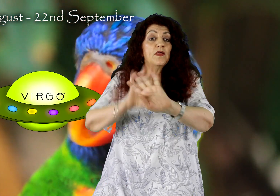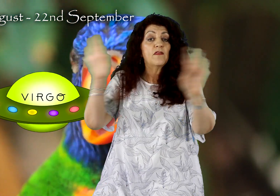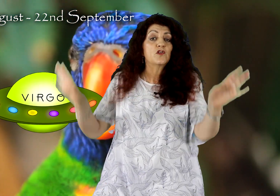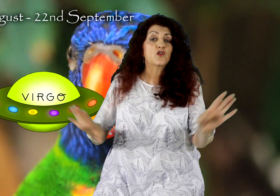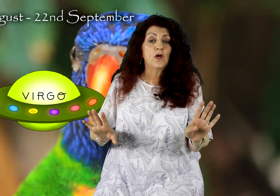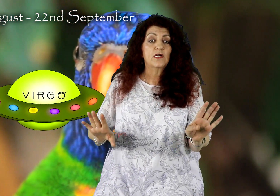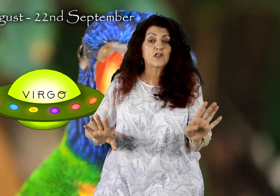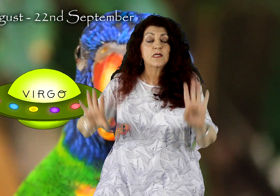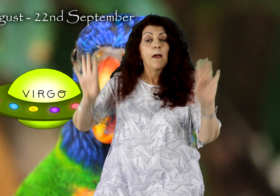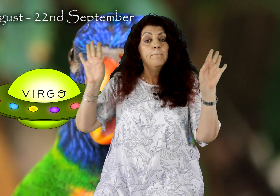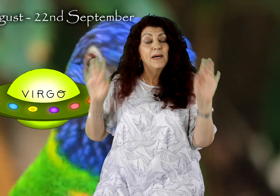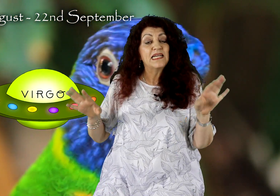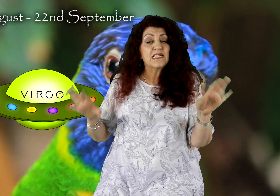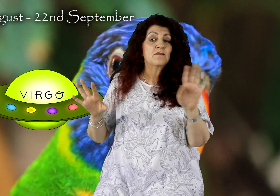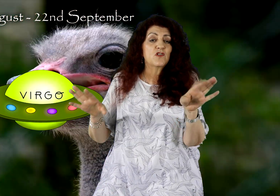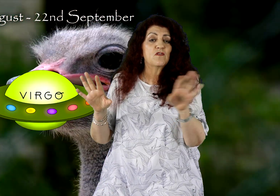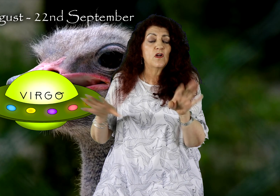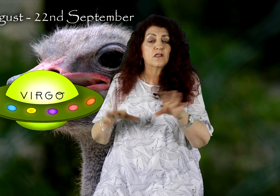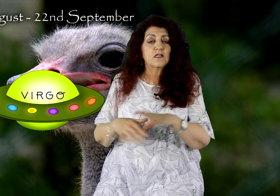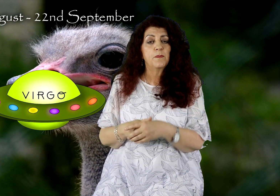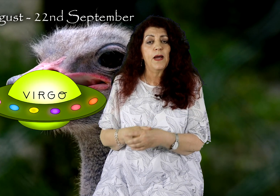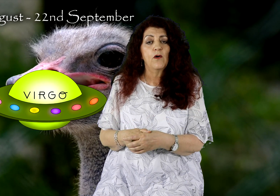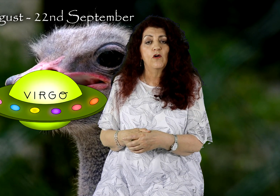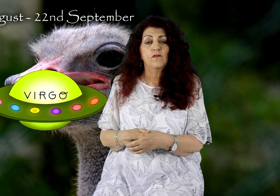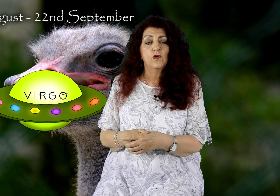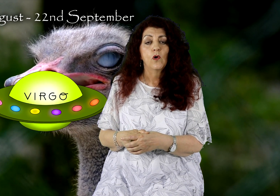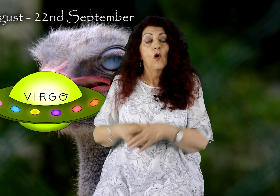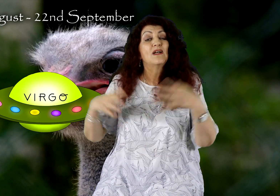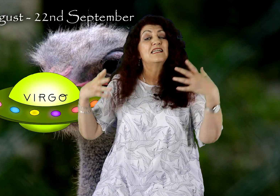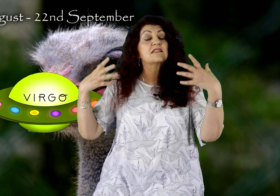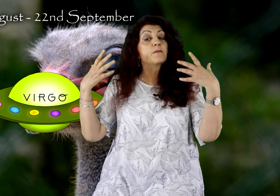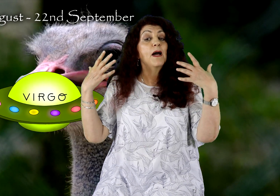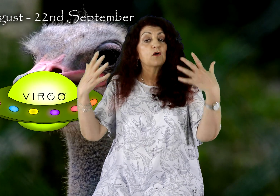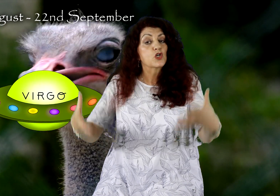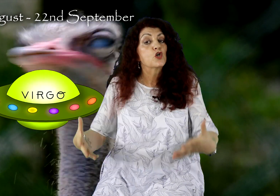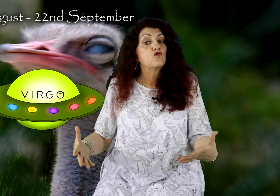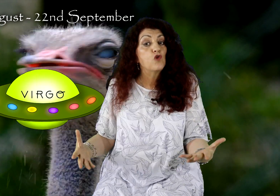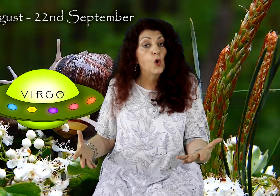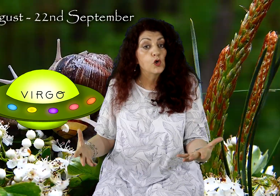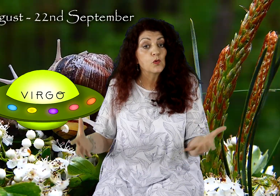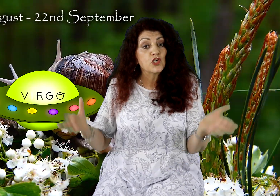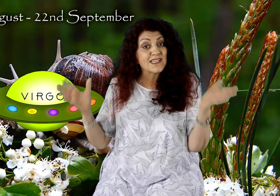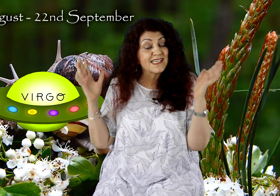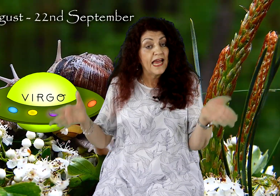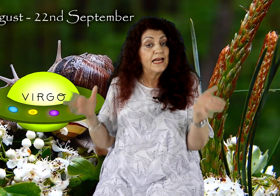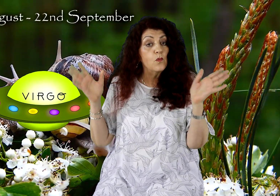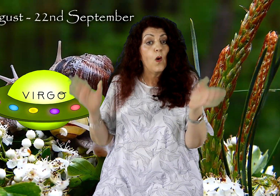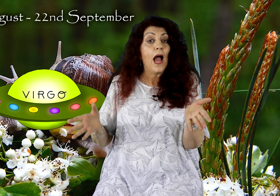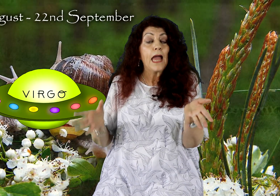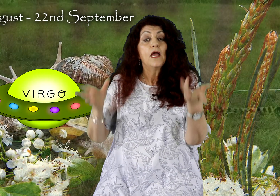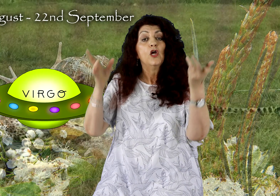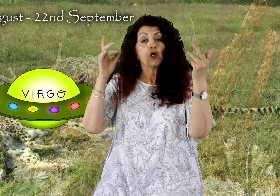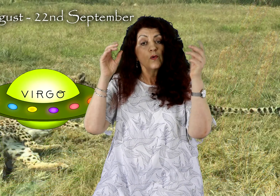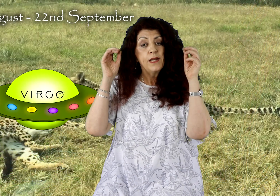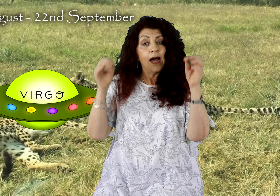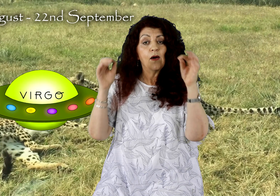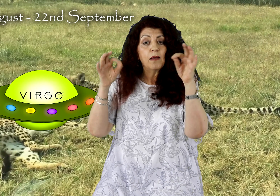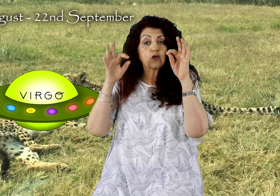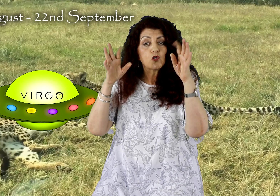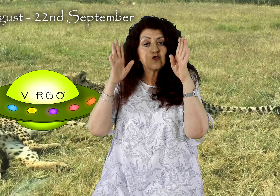other distractions. Money seems to have lost its power over you, or at least its power to control you, which is exactly why you're now able to